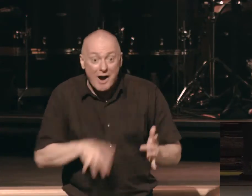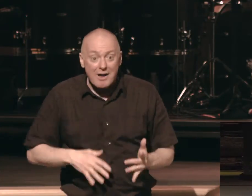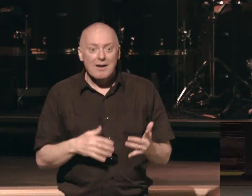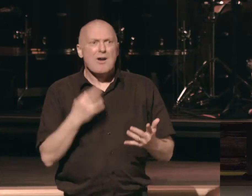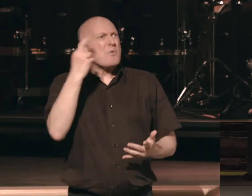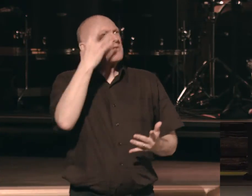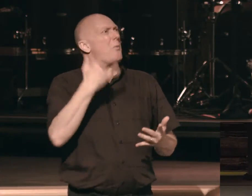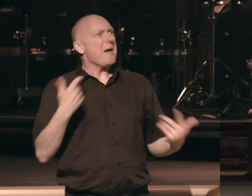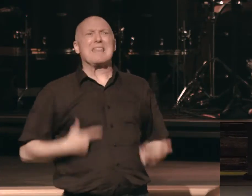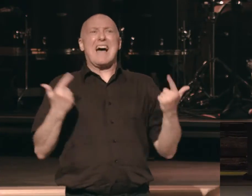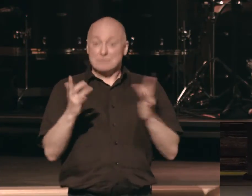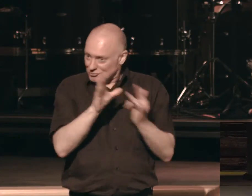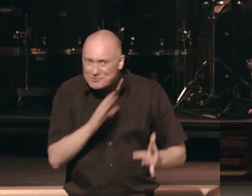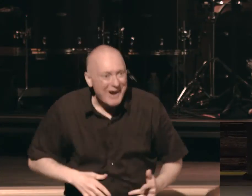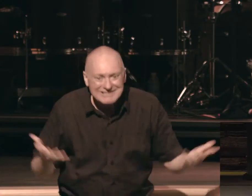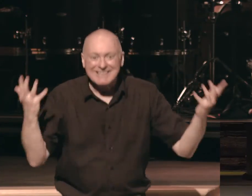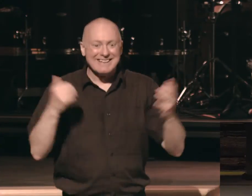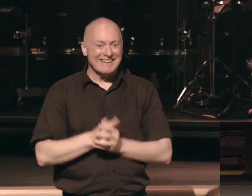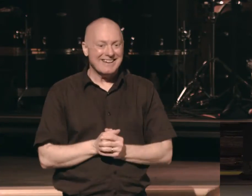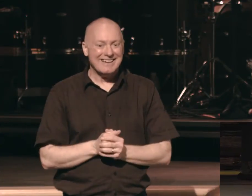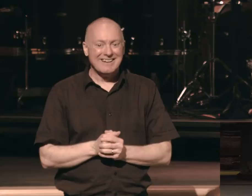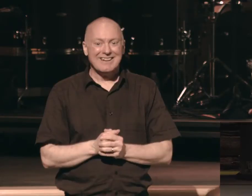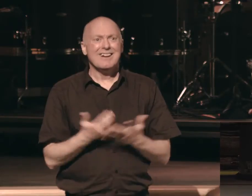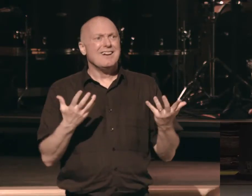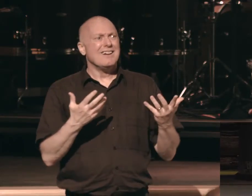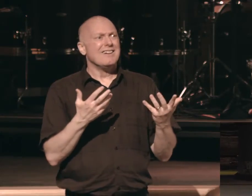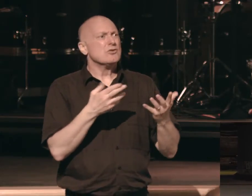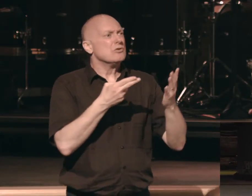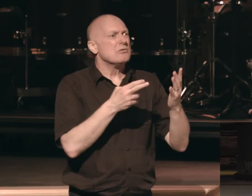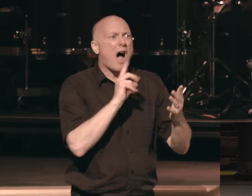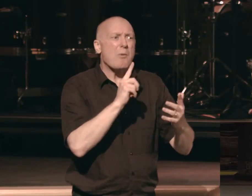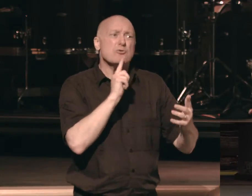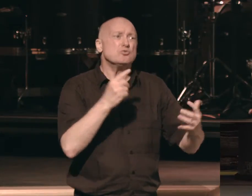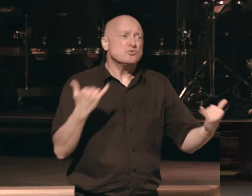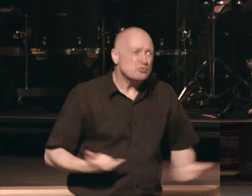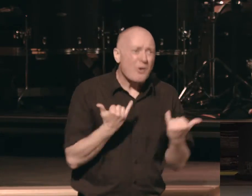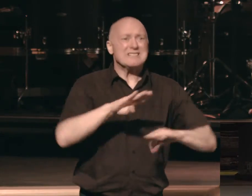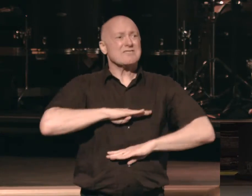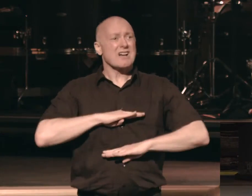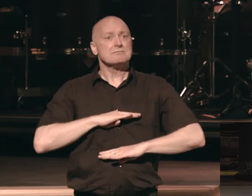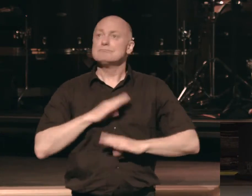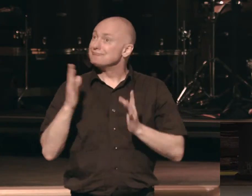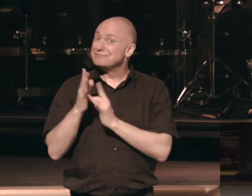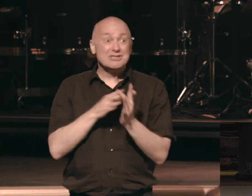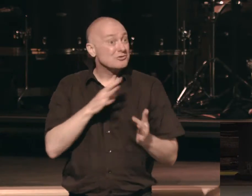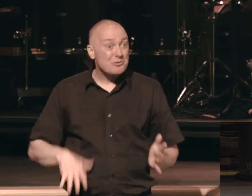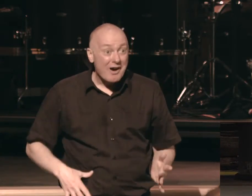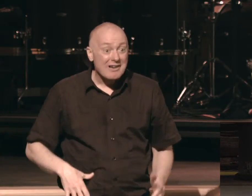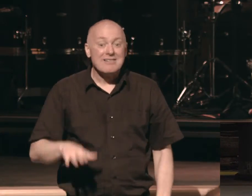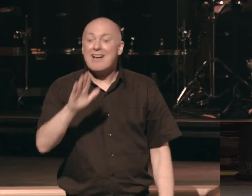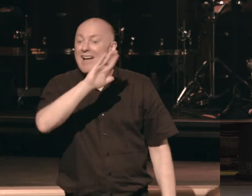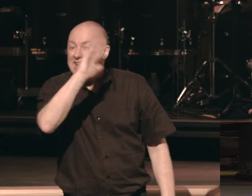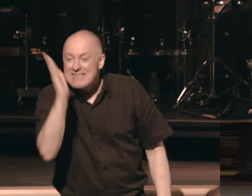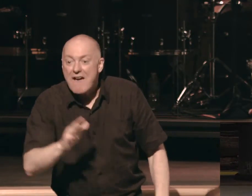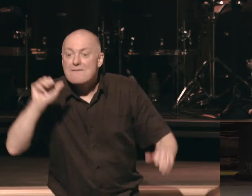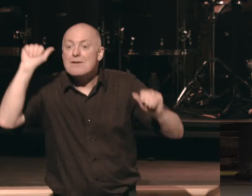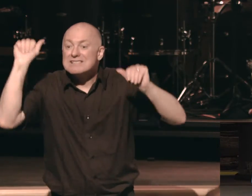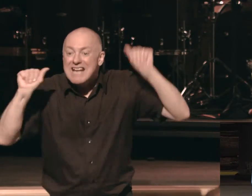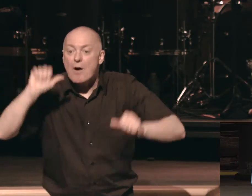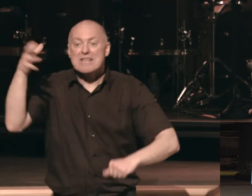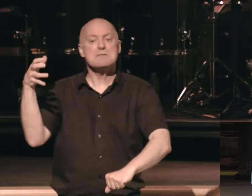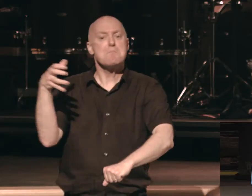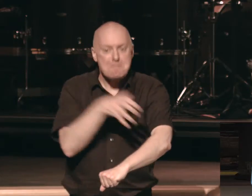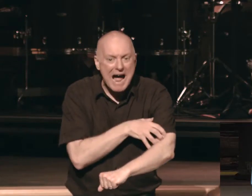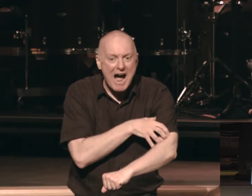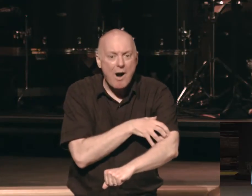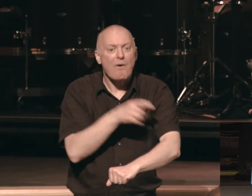Jesus Christ. Looking for true joy and satisfaction, it's Jesus Christ. Don't ever underestimate his power for